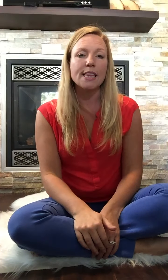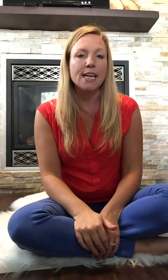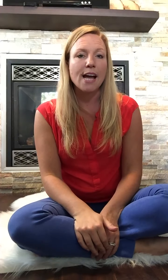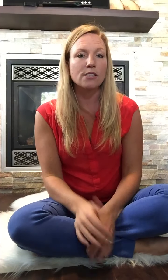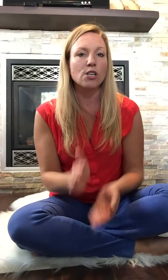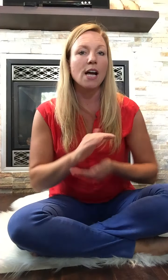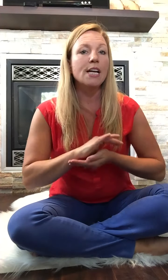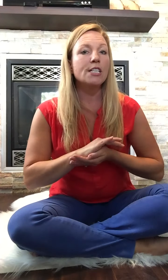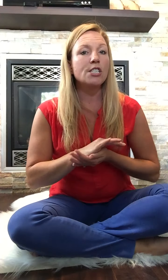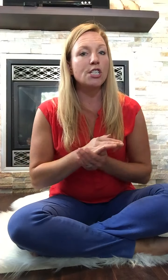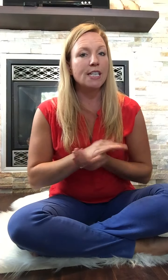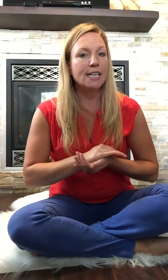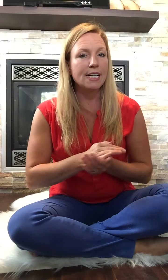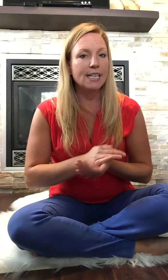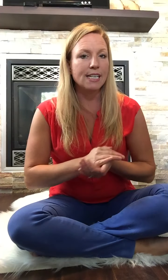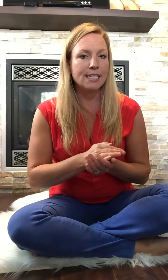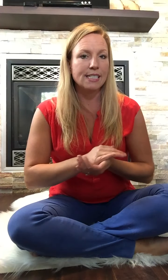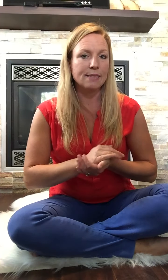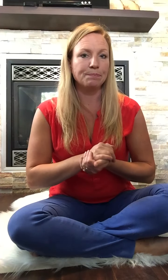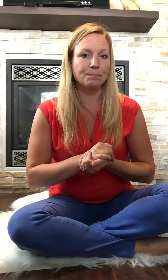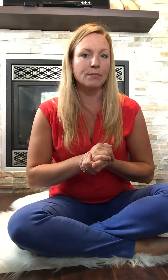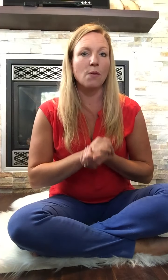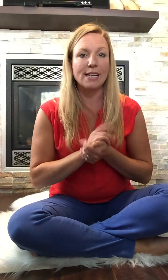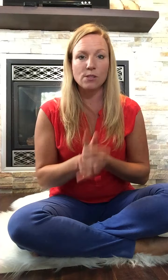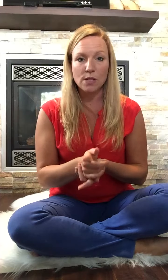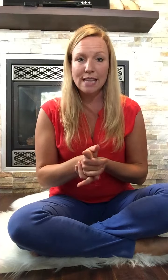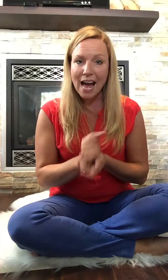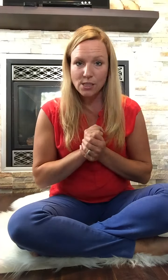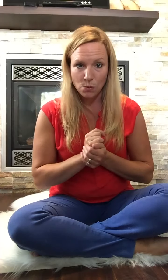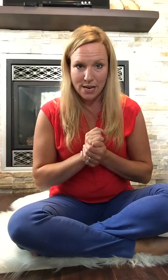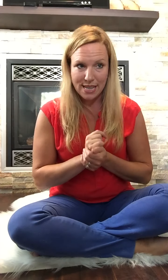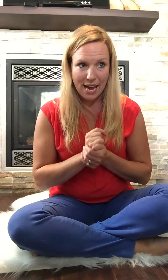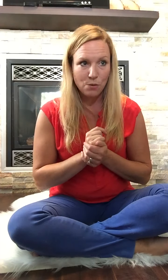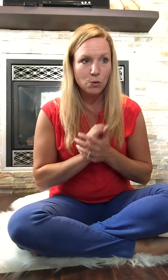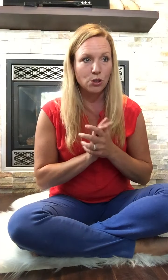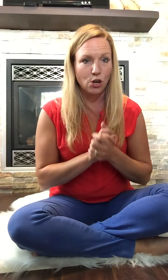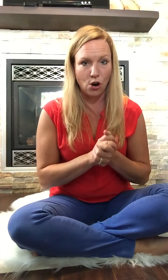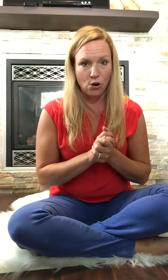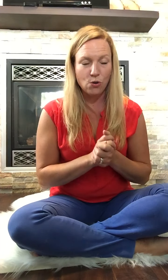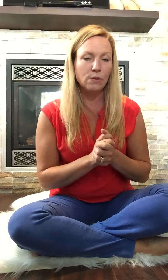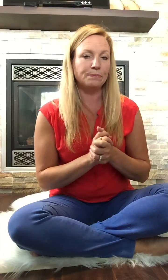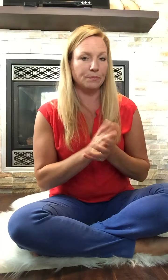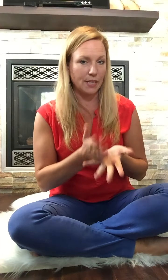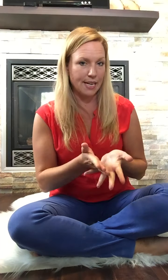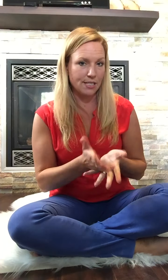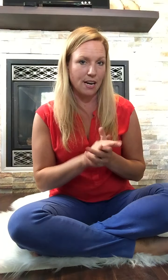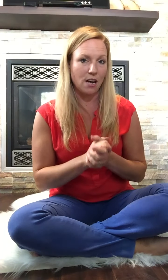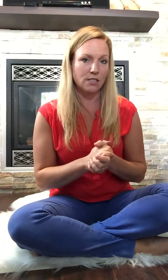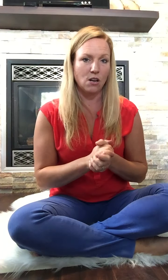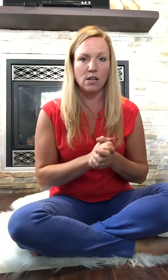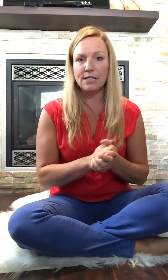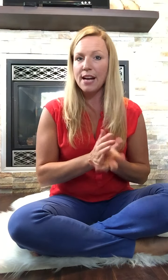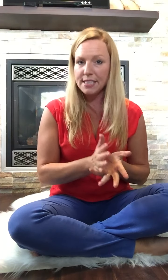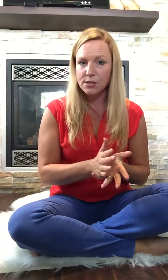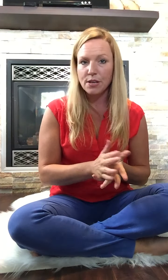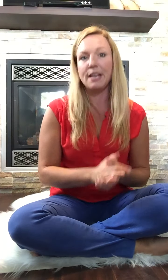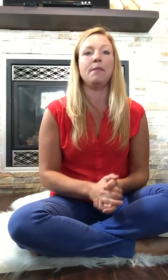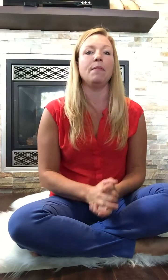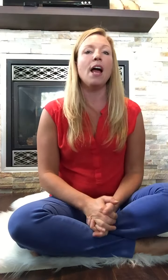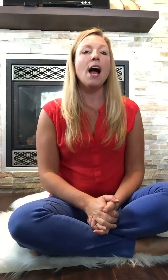the extra cheese. All right, so the last one then will go, the kids call out ice cream.